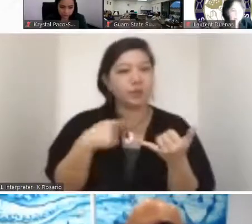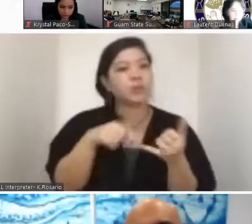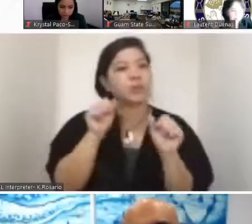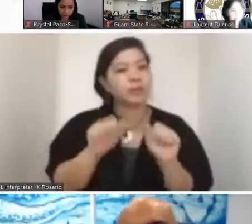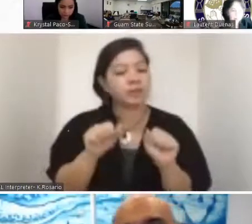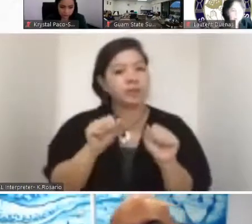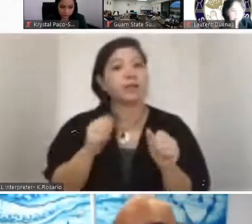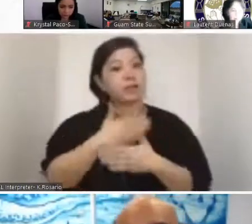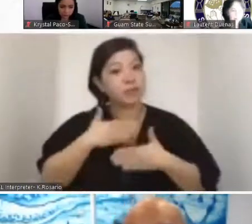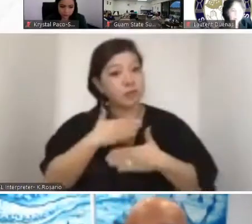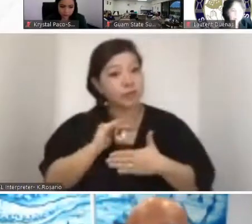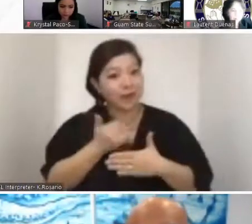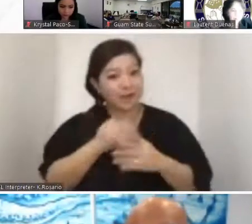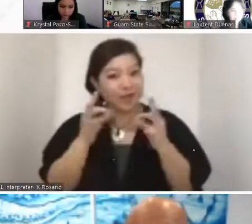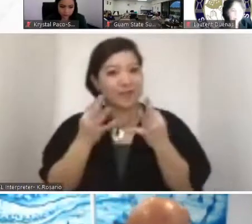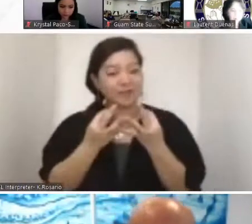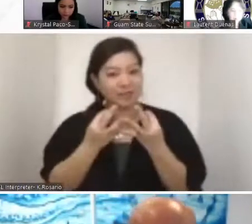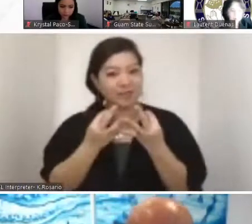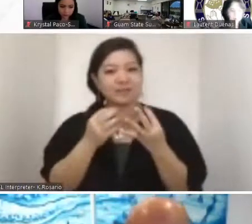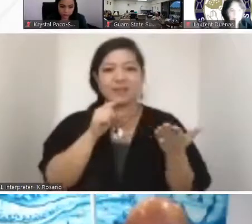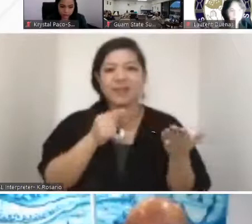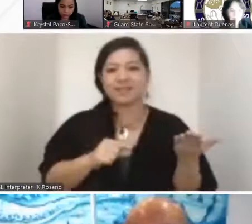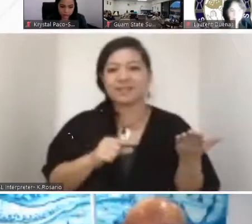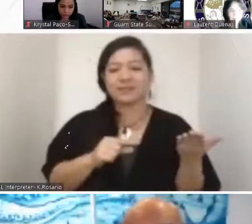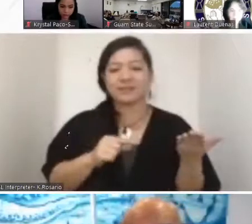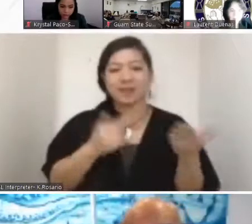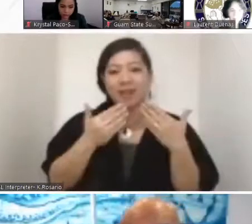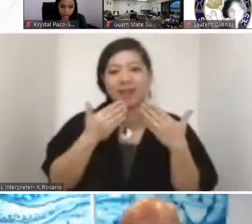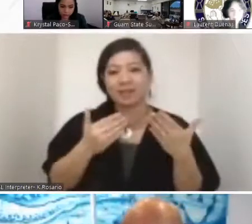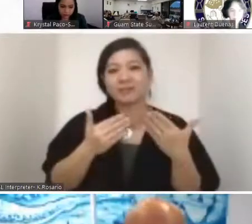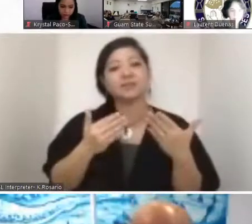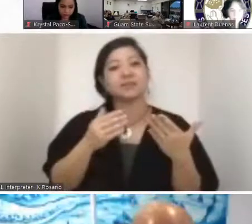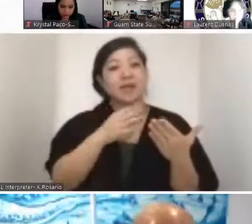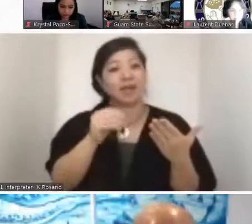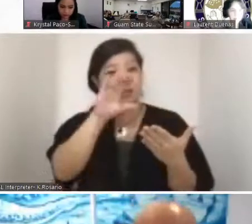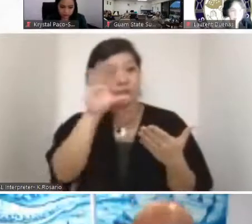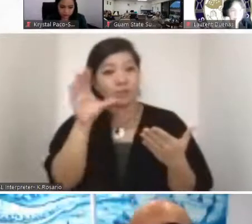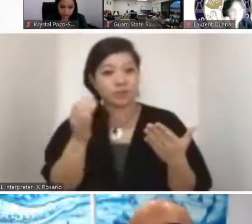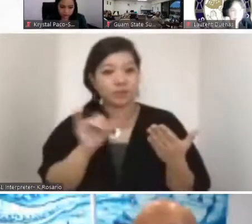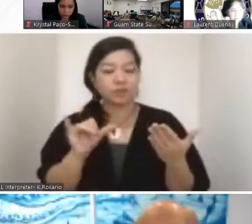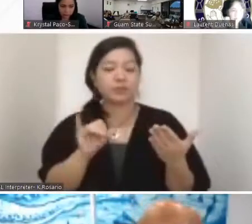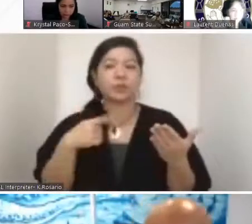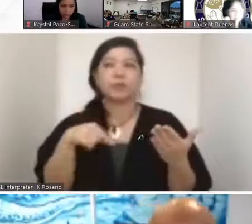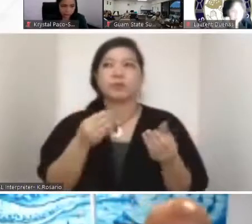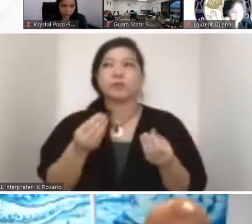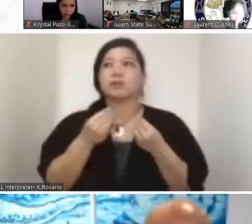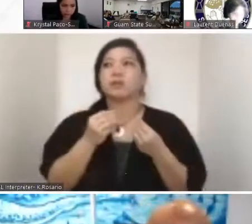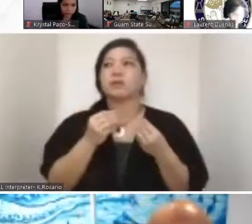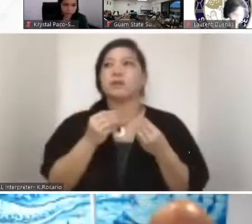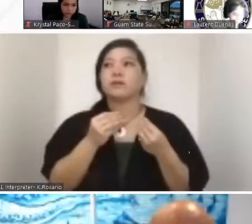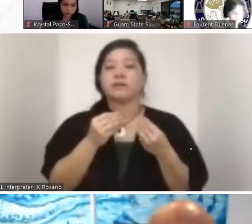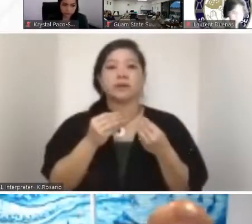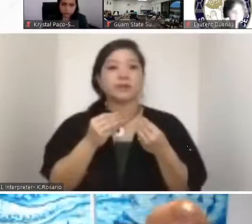our family during Thanksgiving and during Christmas. And we're going to be giving a call to action